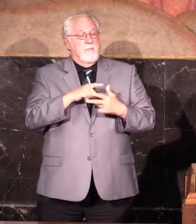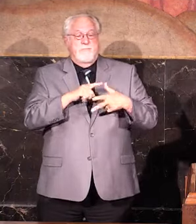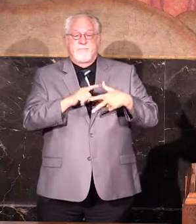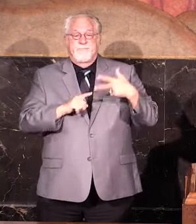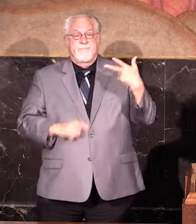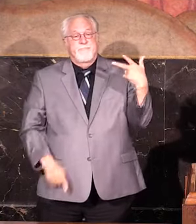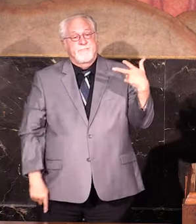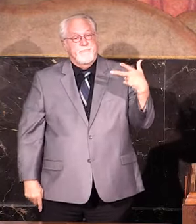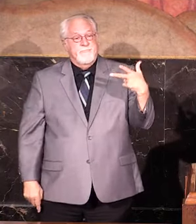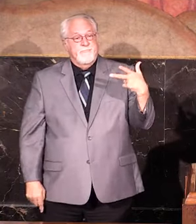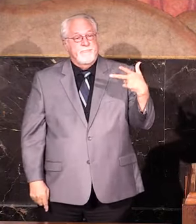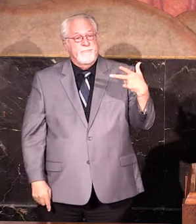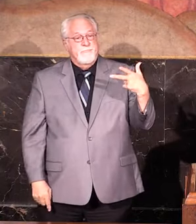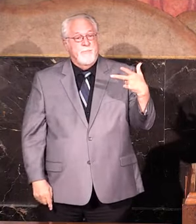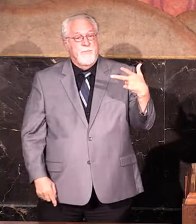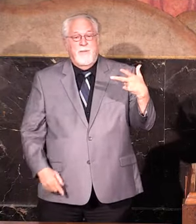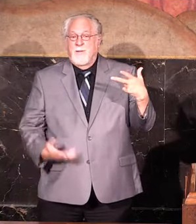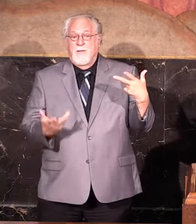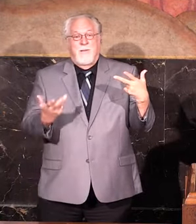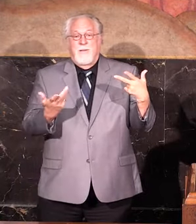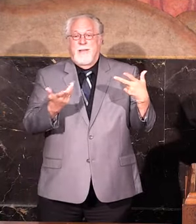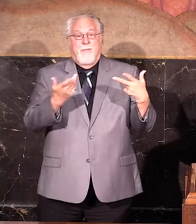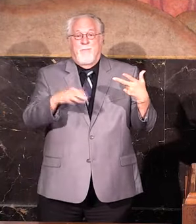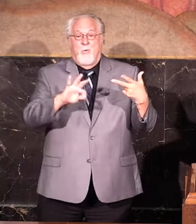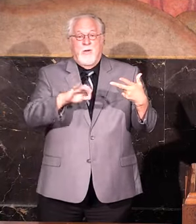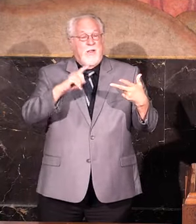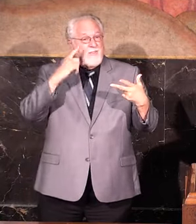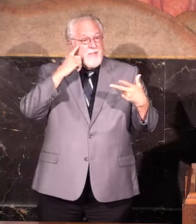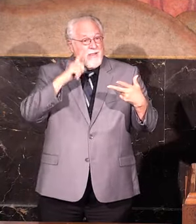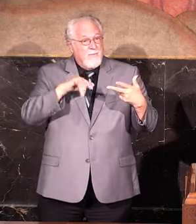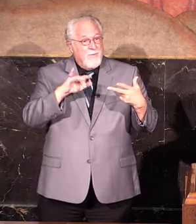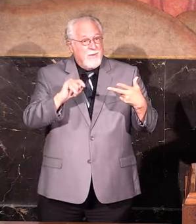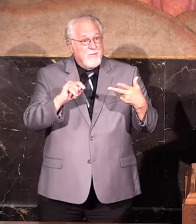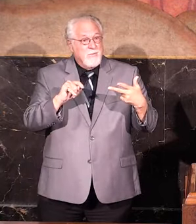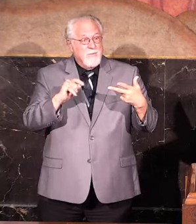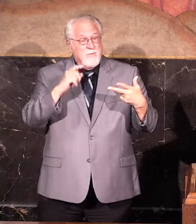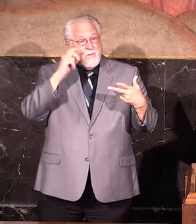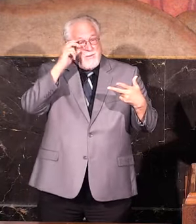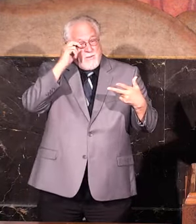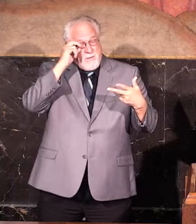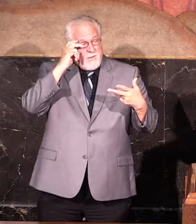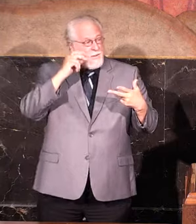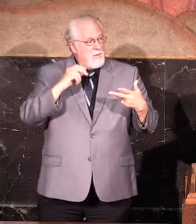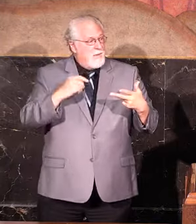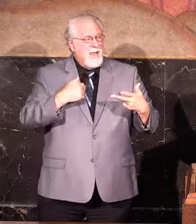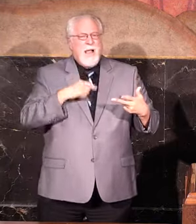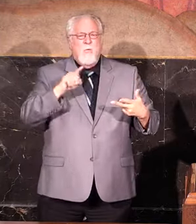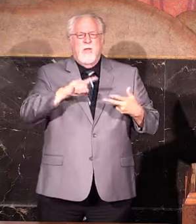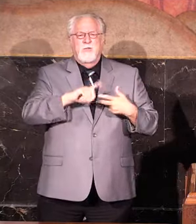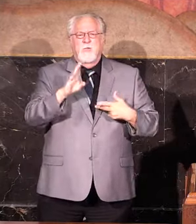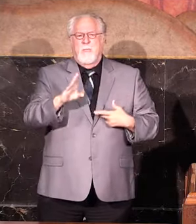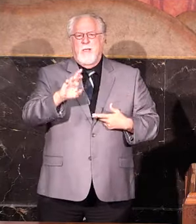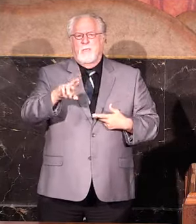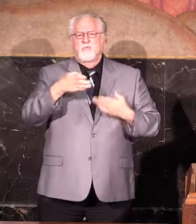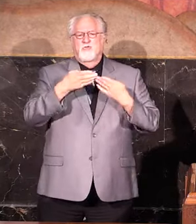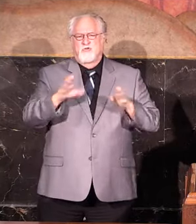that, are just important. And when you think about, I was at Baton Rouge General Mid-City